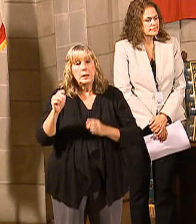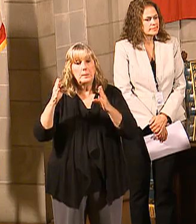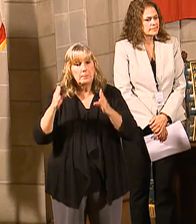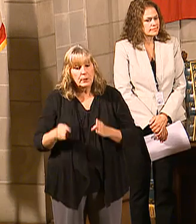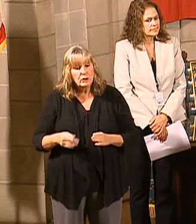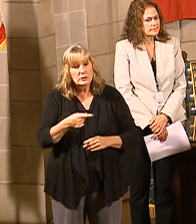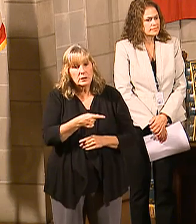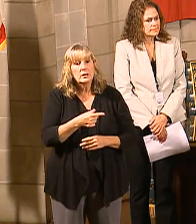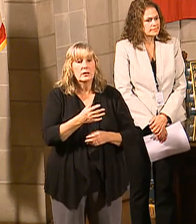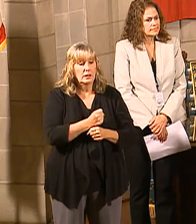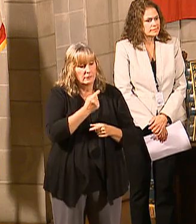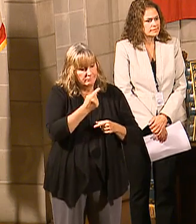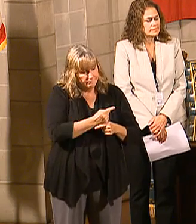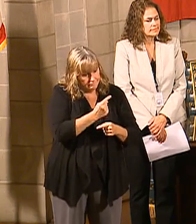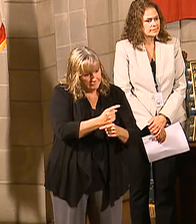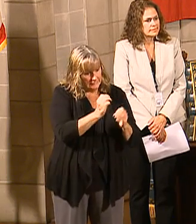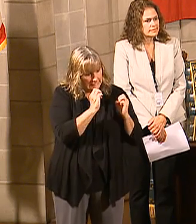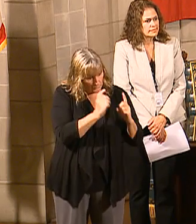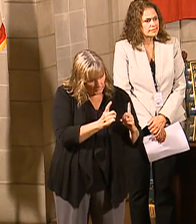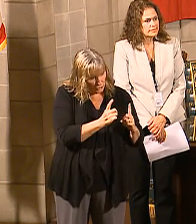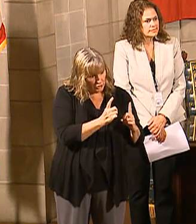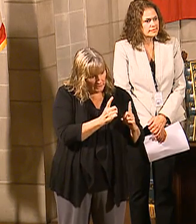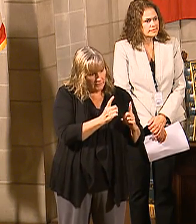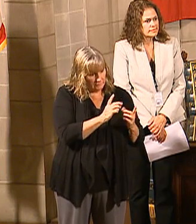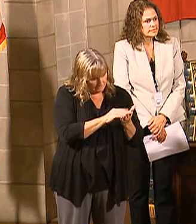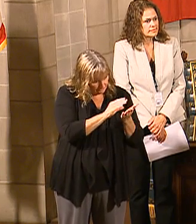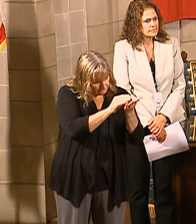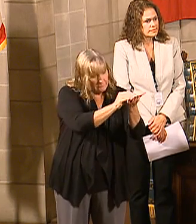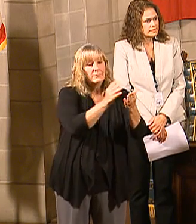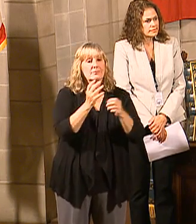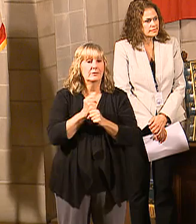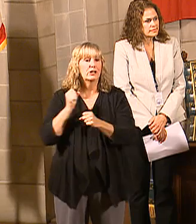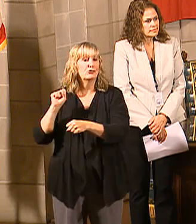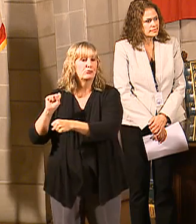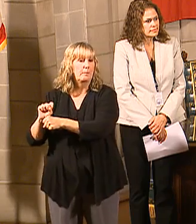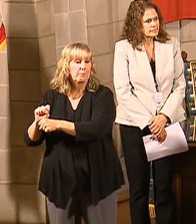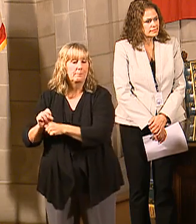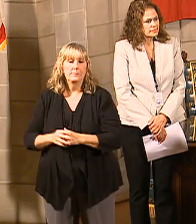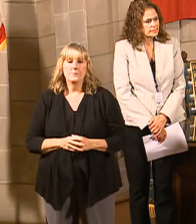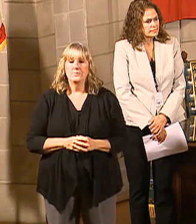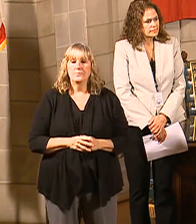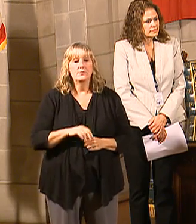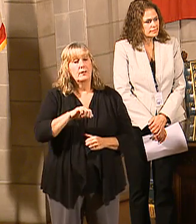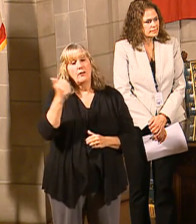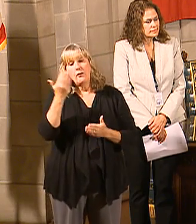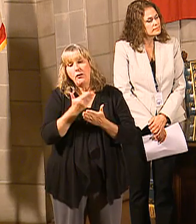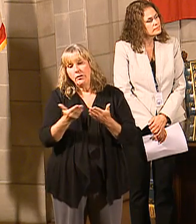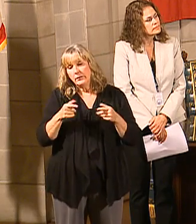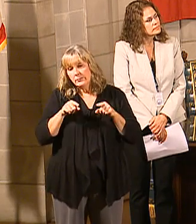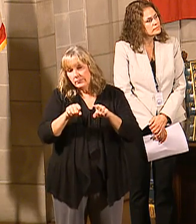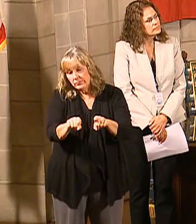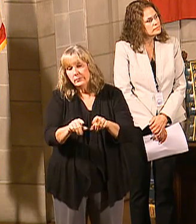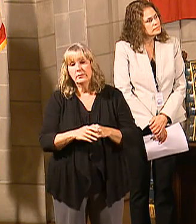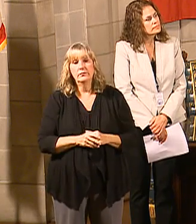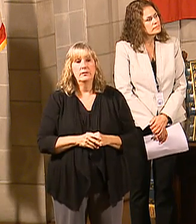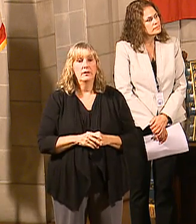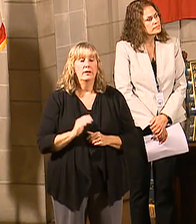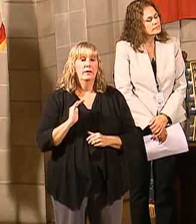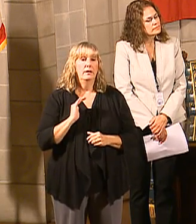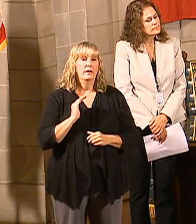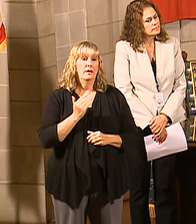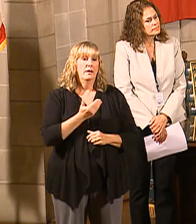of deal, getting the proper education to be able to get that job. We also have a number of other things that go along with that as well. Our Developing Youth Talent